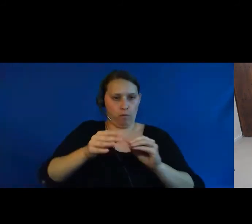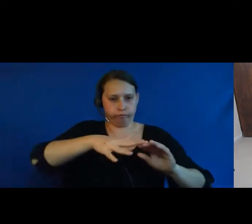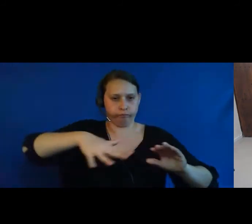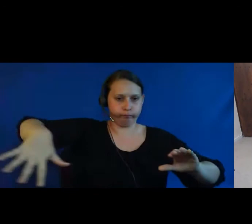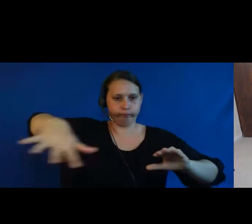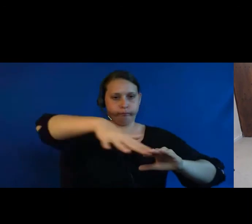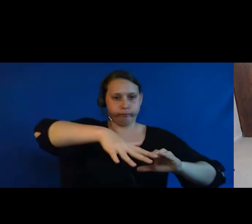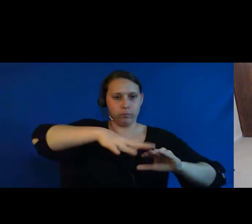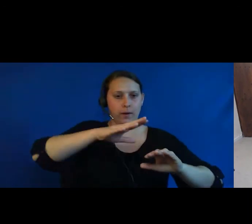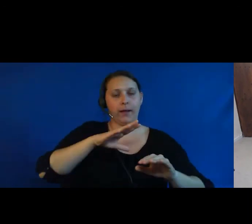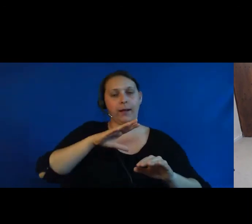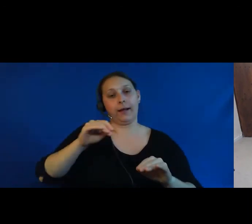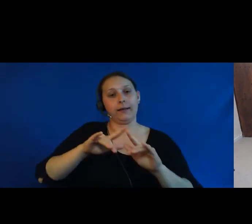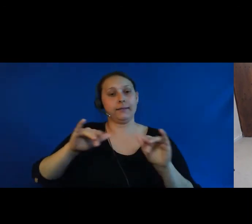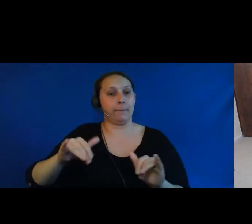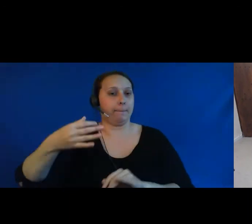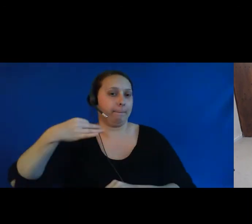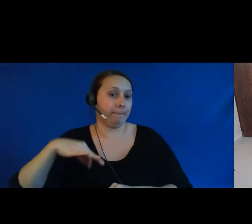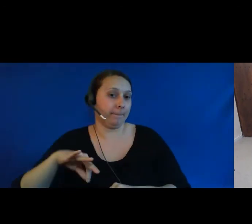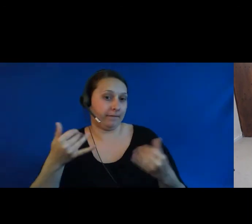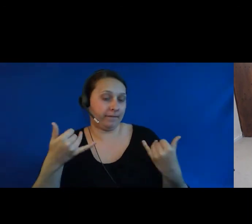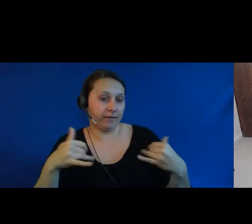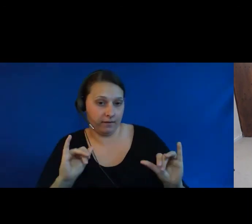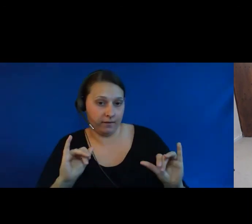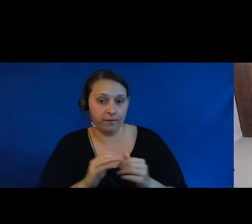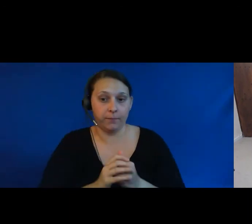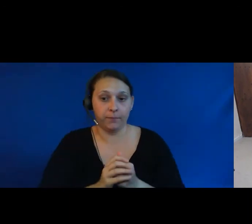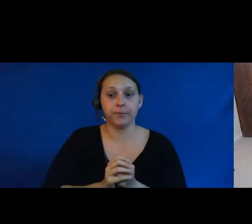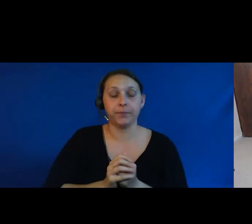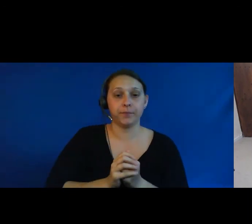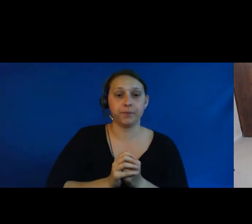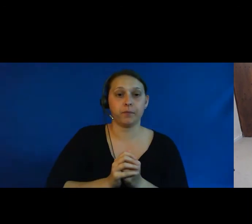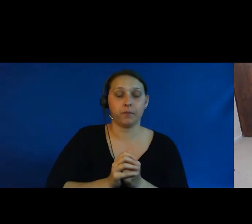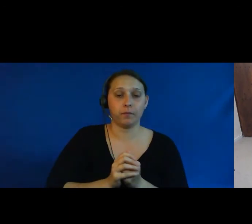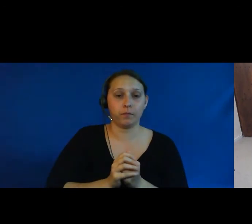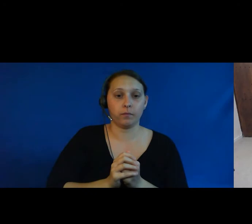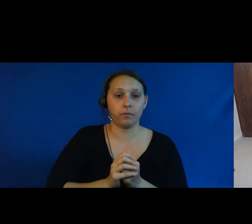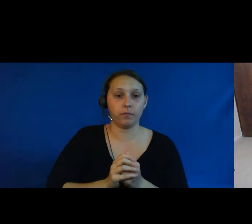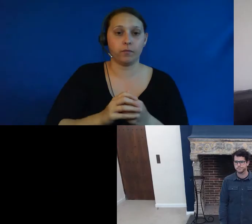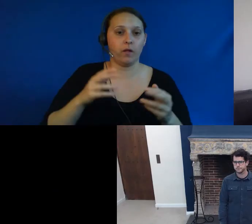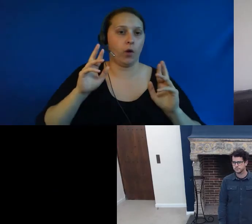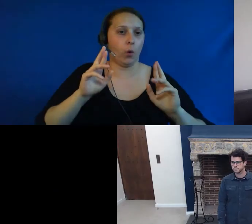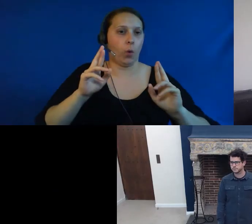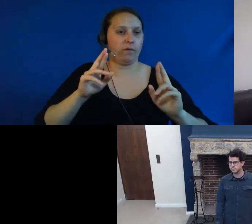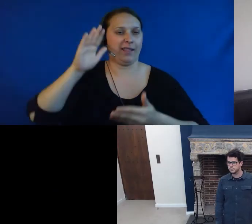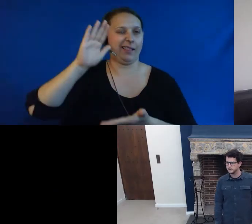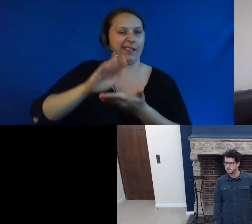your beneficial self-sown annuals or biennials, and hopefully less of the weed species.